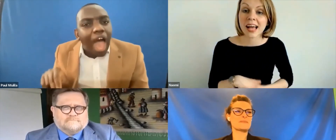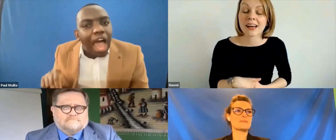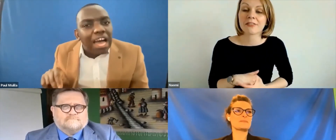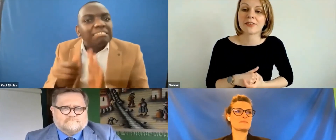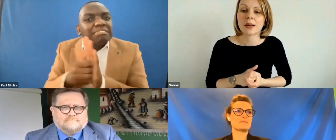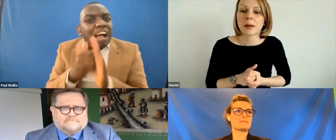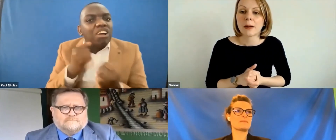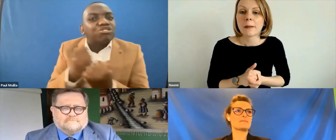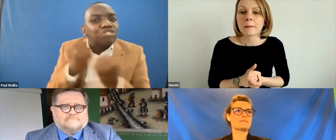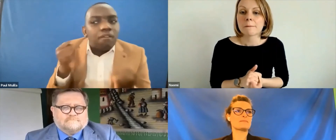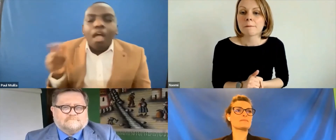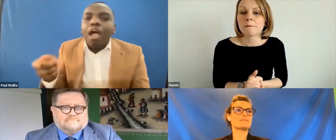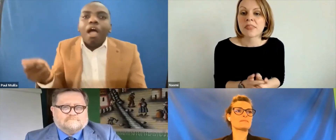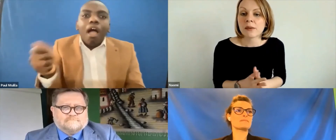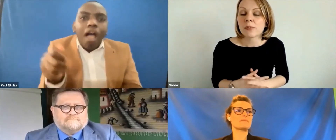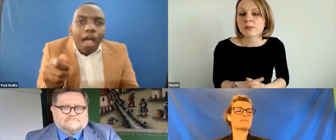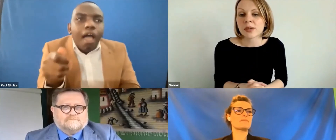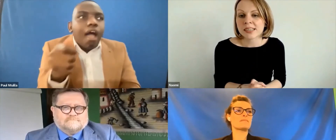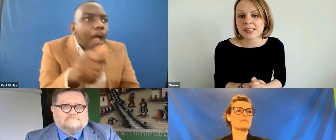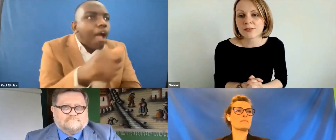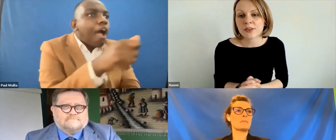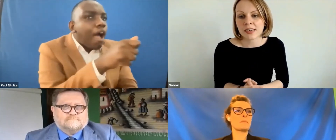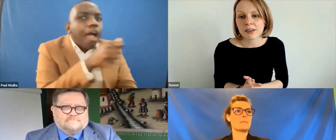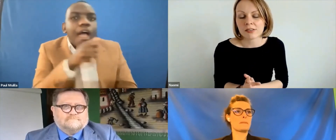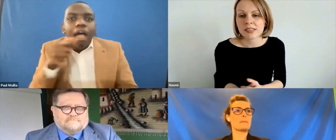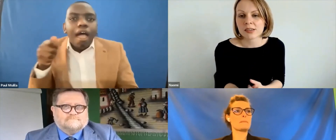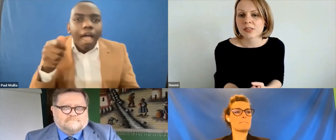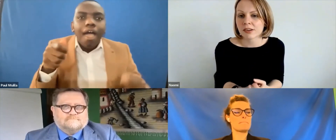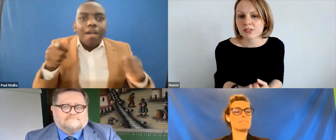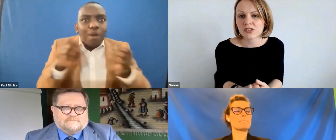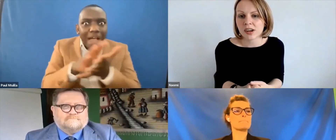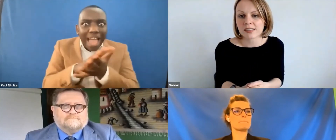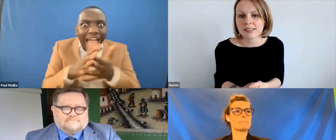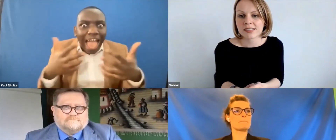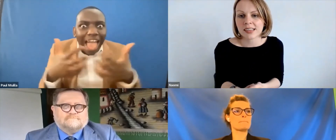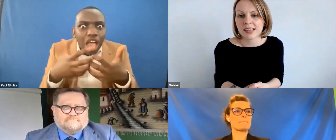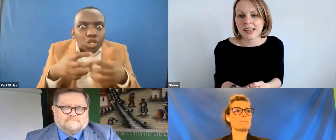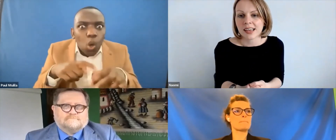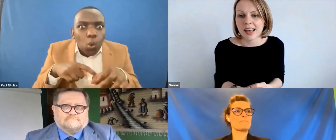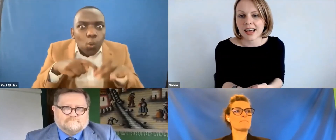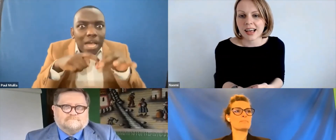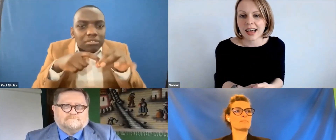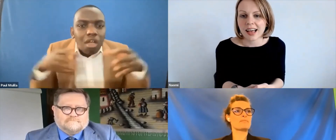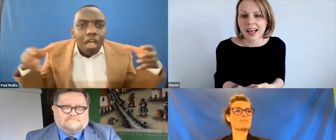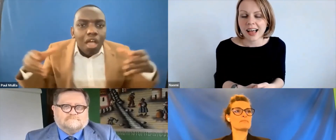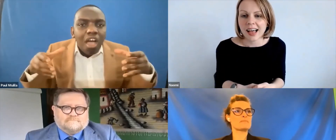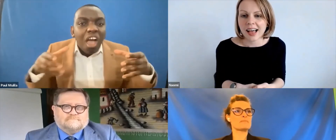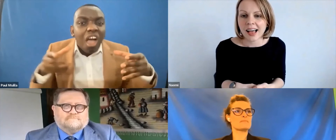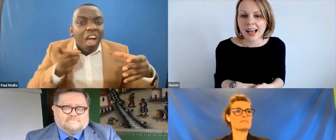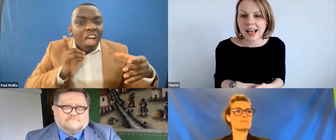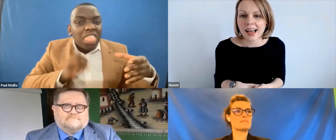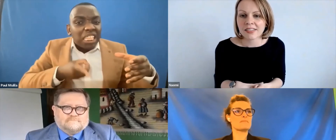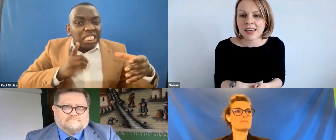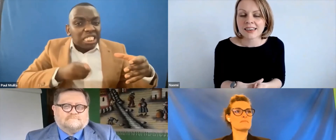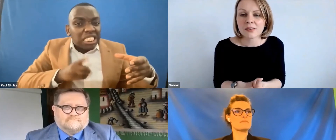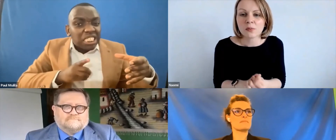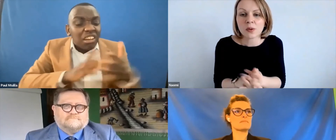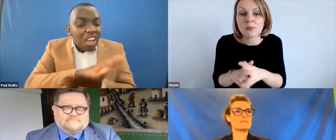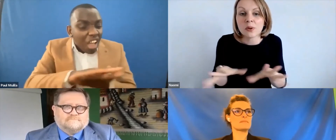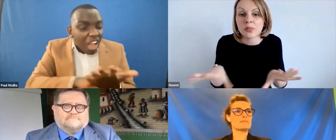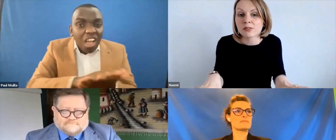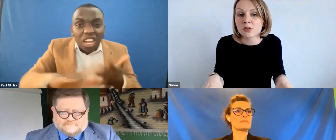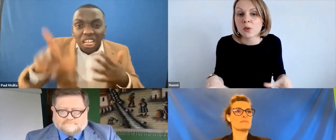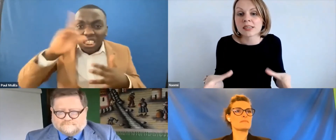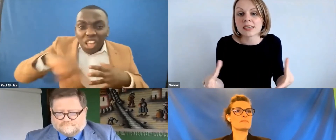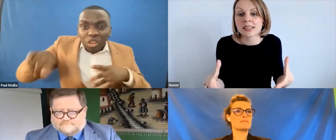they have, but they will be able to identify their own skills, their own strengths. And then we can